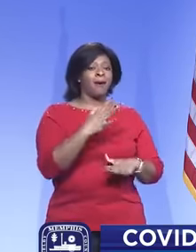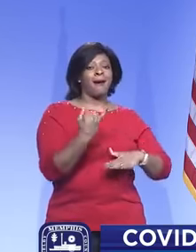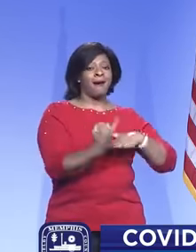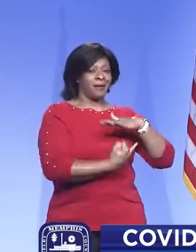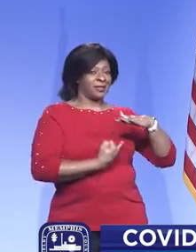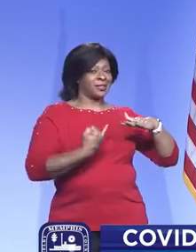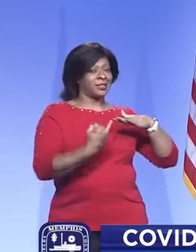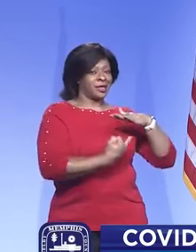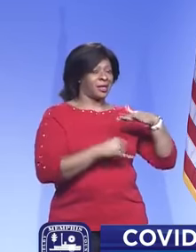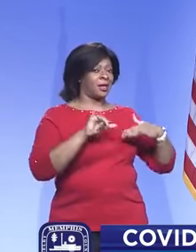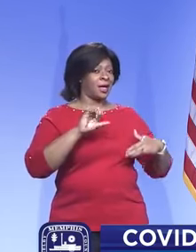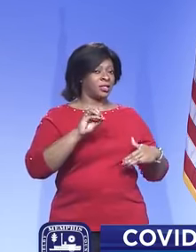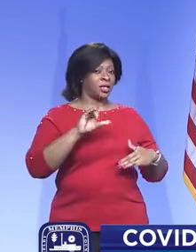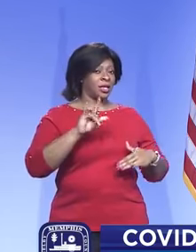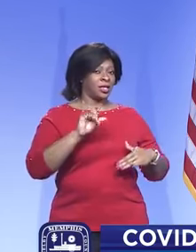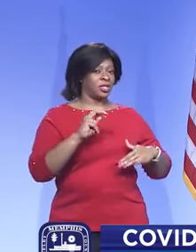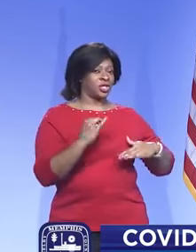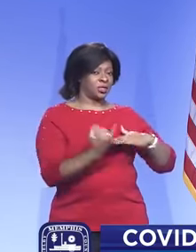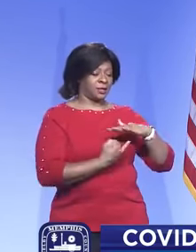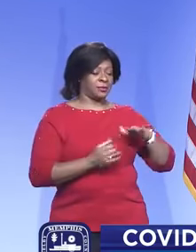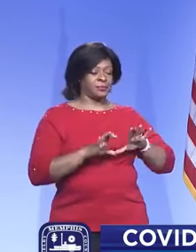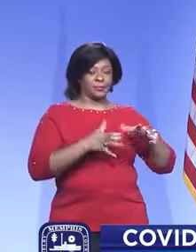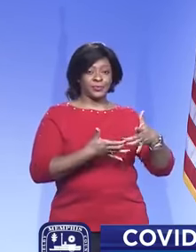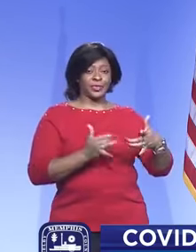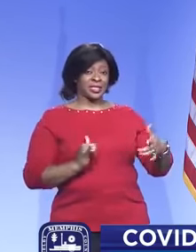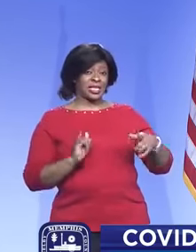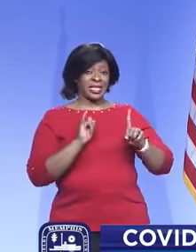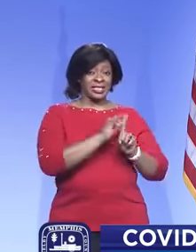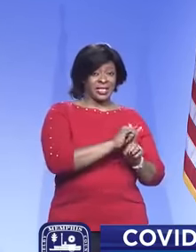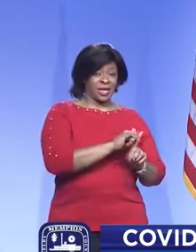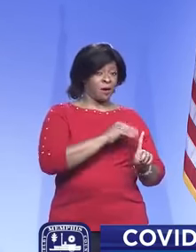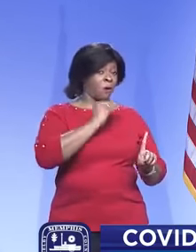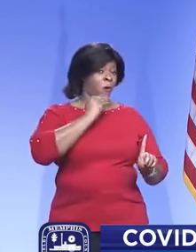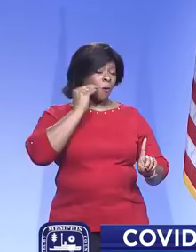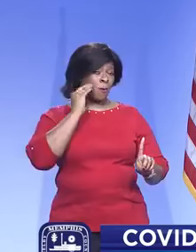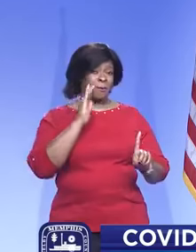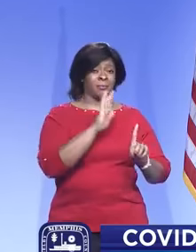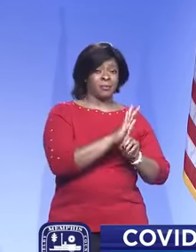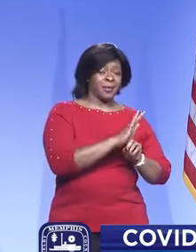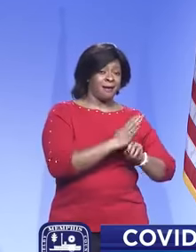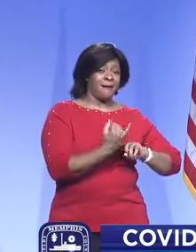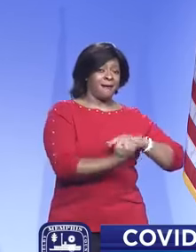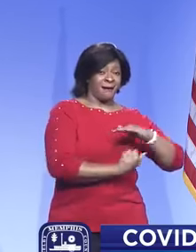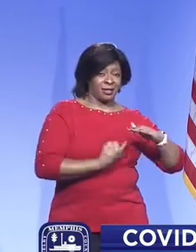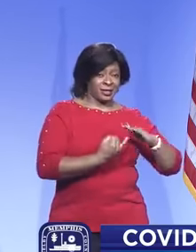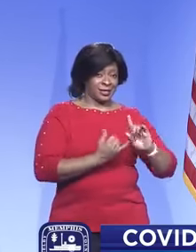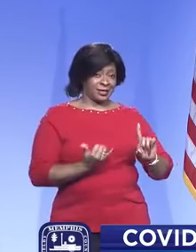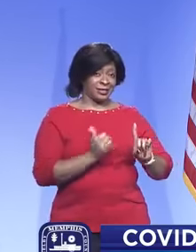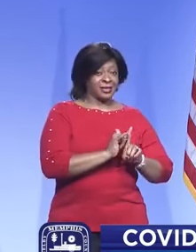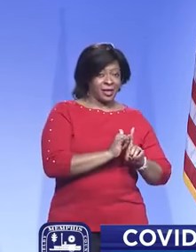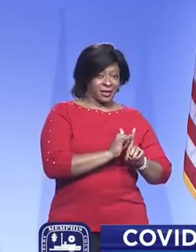isolation. And you are to remain at home in isolation